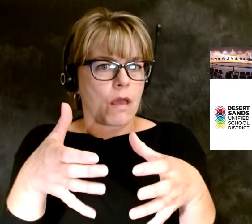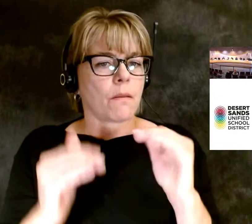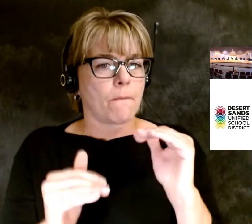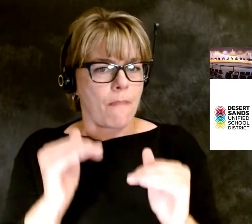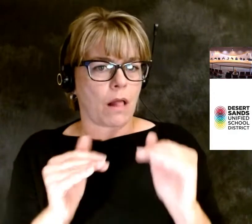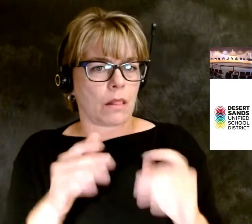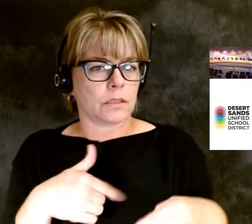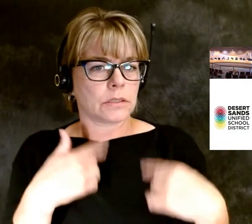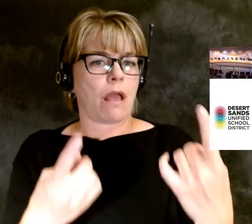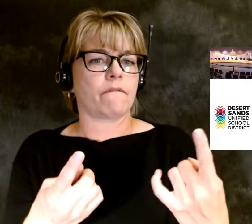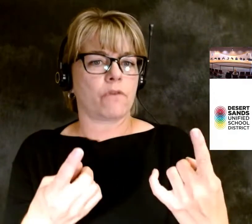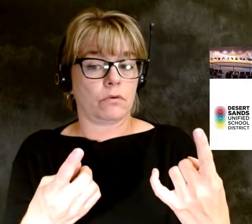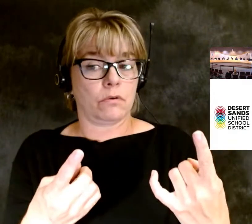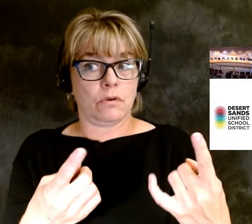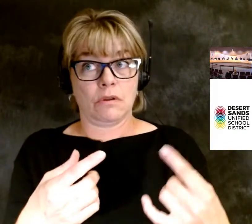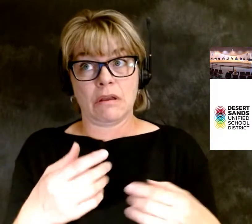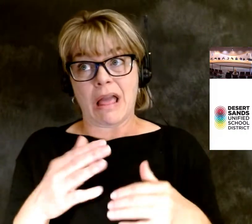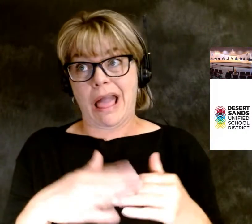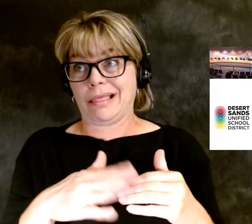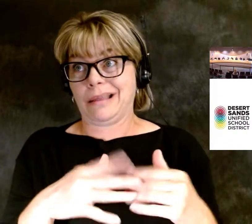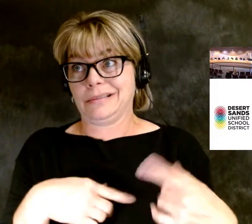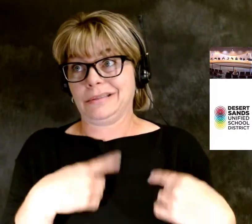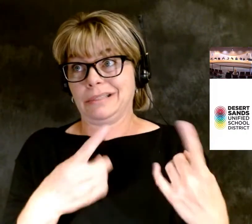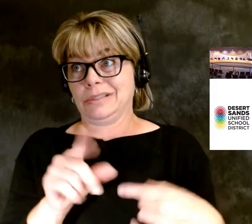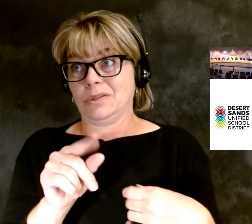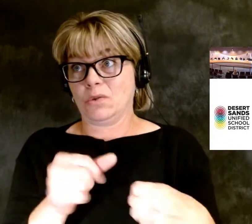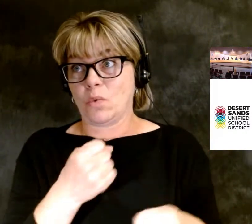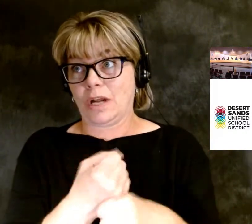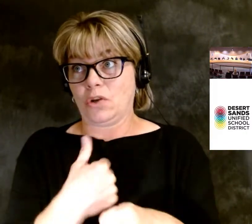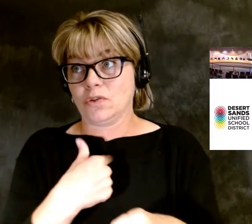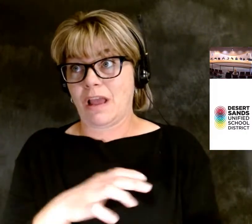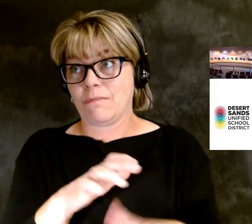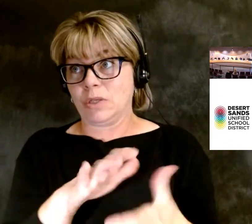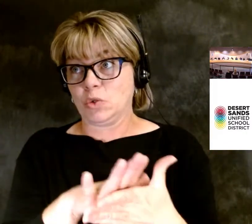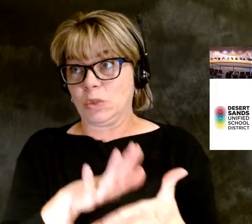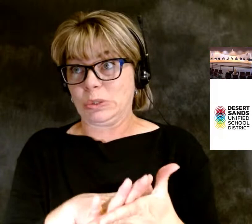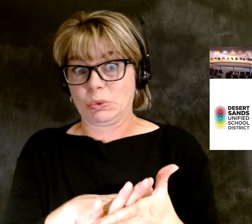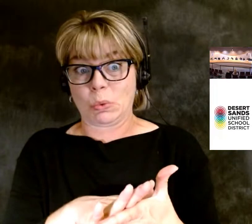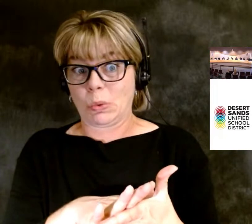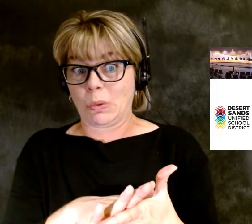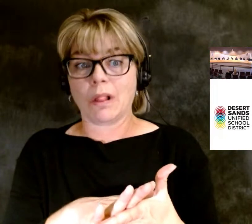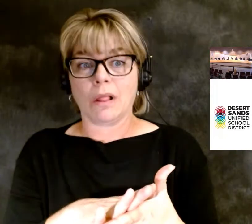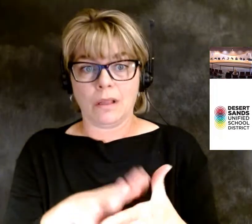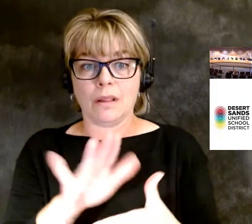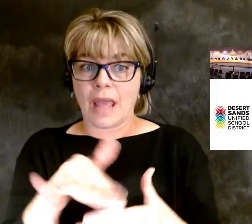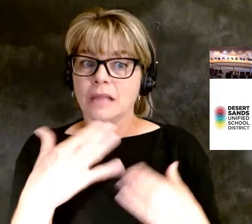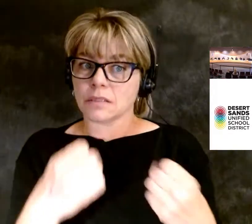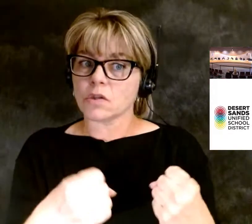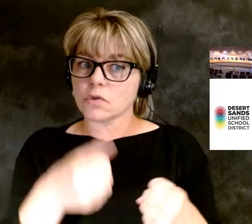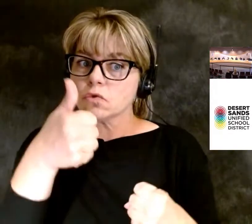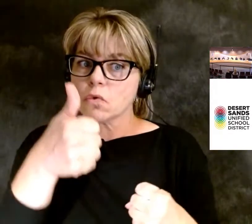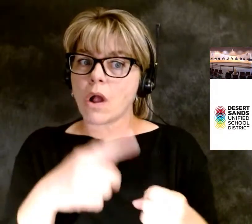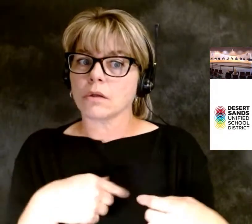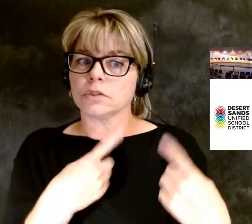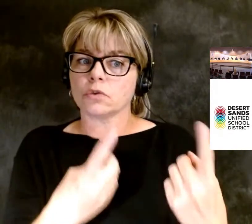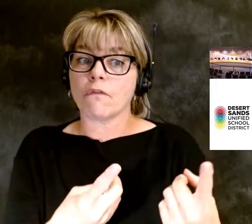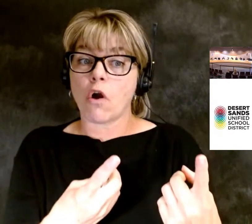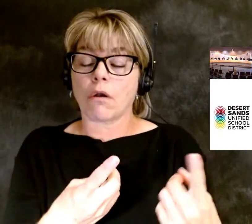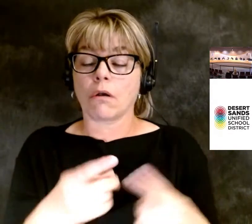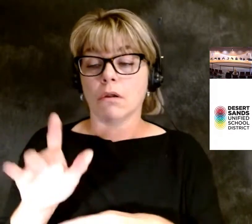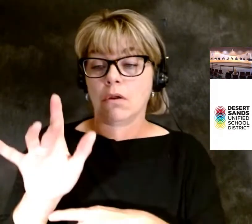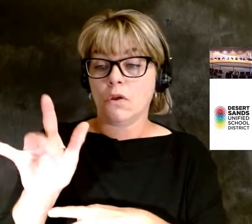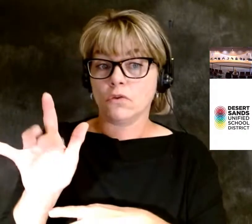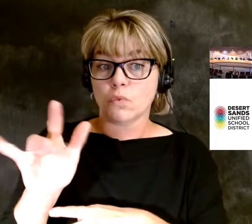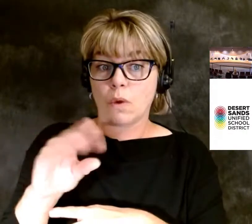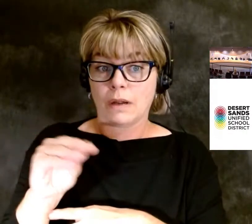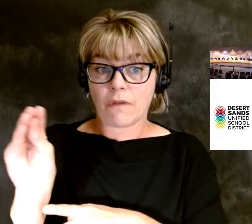years that I've been doing school stuff. This is about as strong as it has gotten. Now, 25%